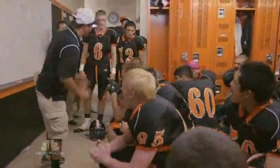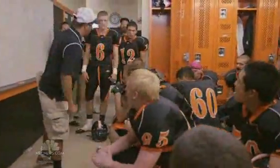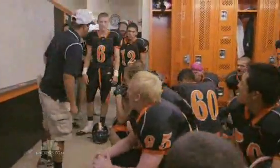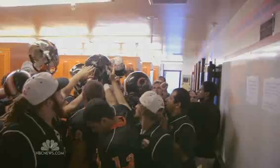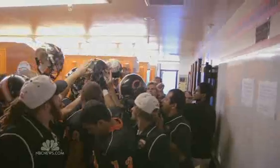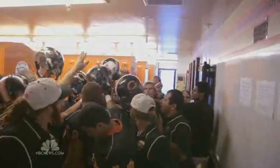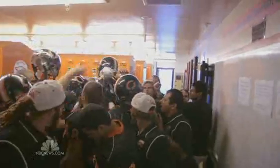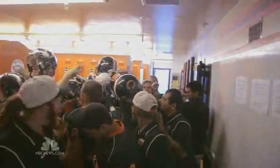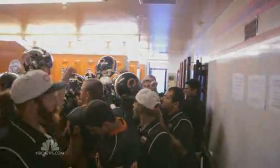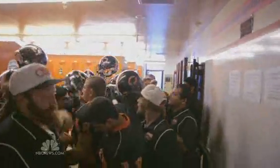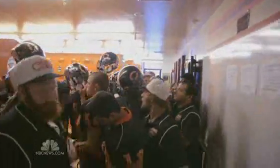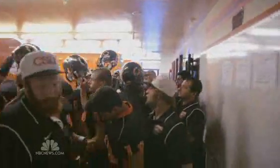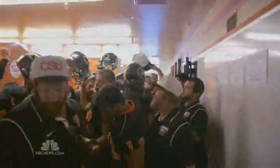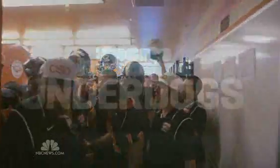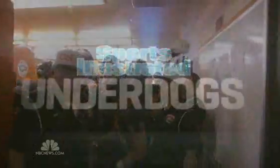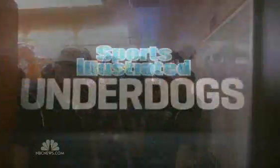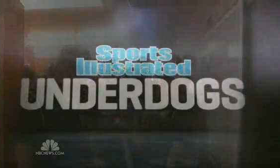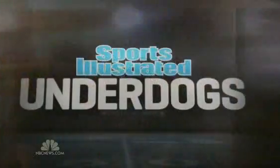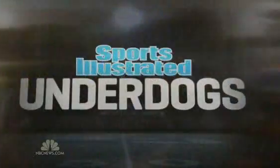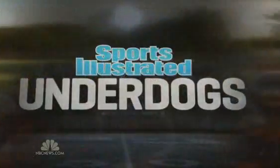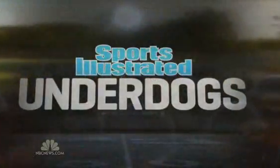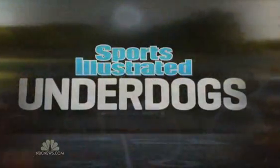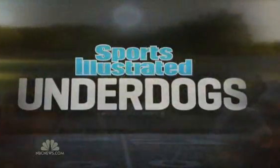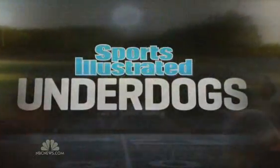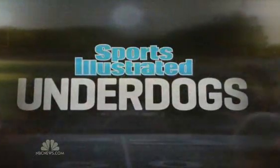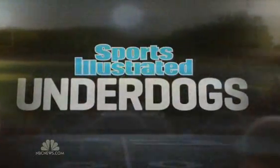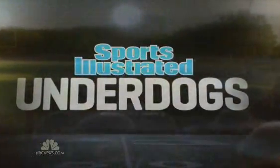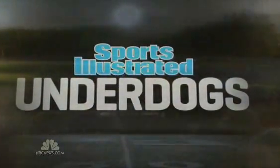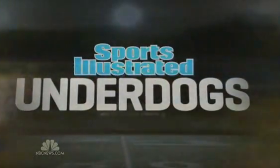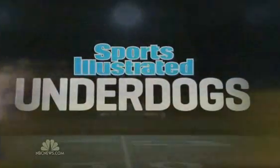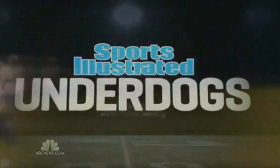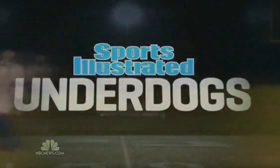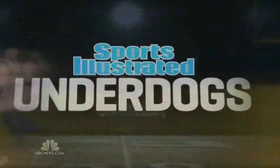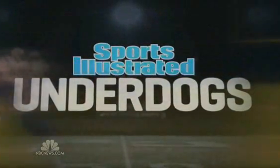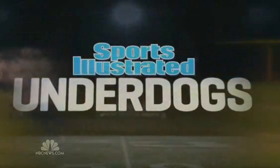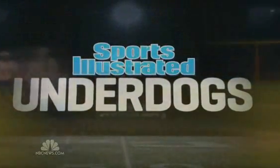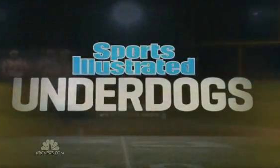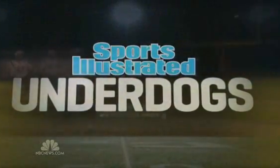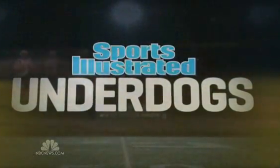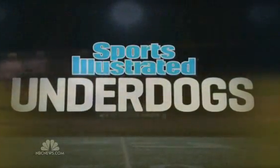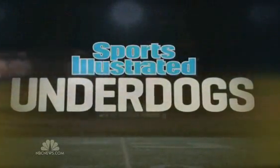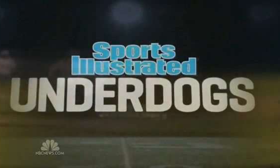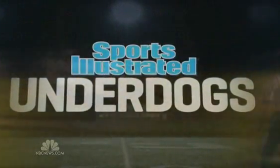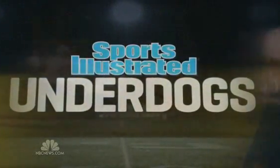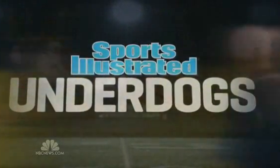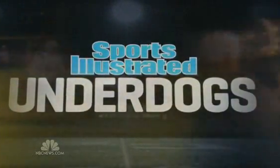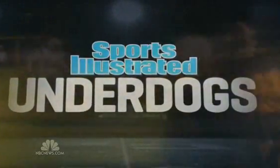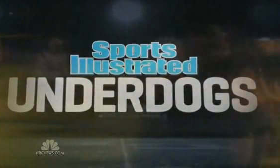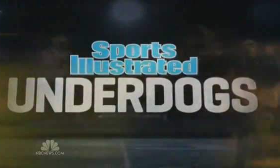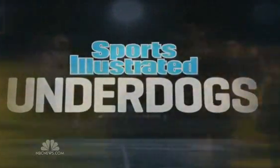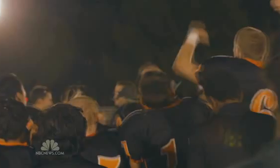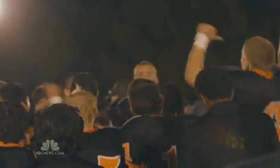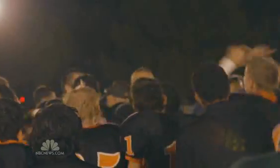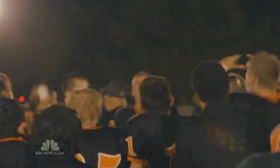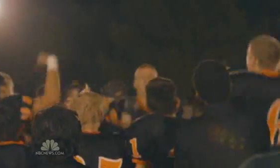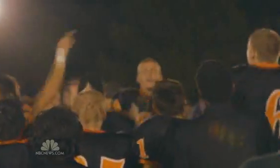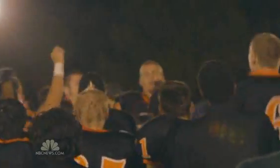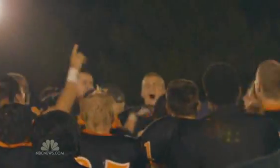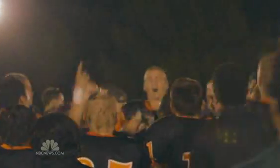season, Sports Illustrated has honored the Eagles as one of the country's accomplished underdogs. More important, what these